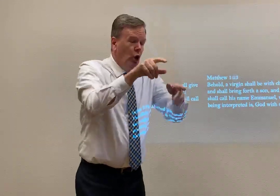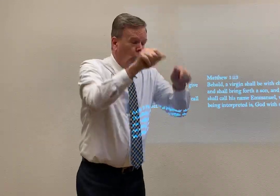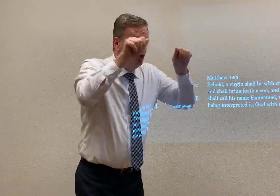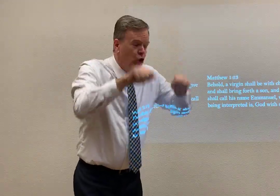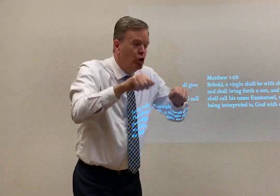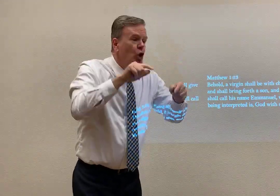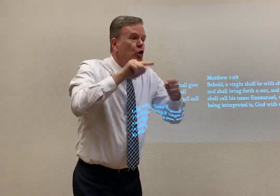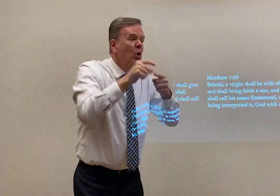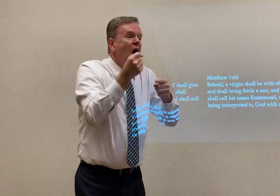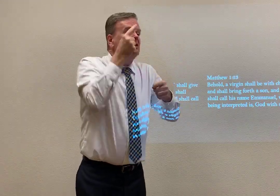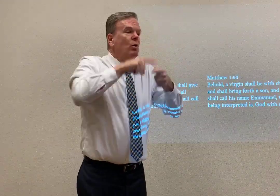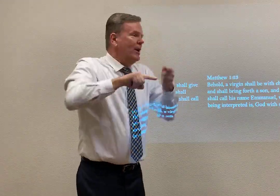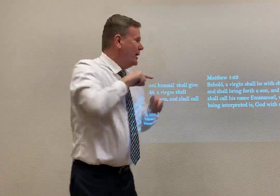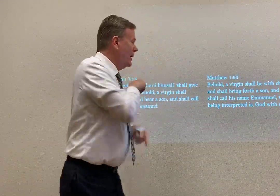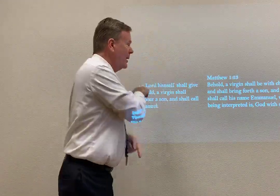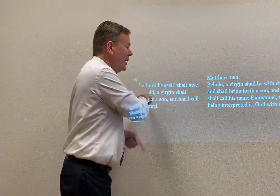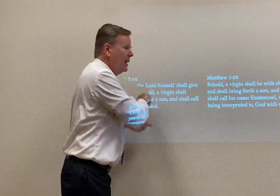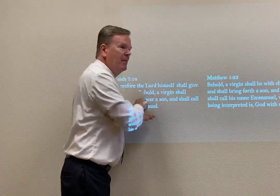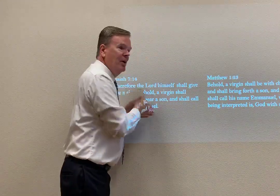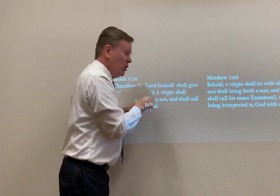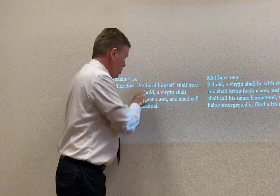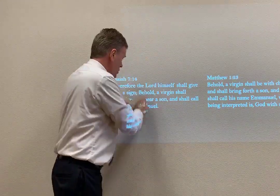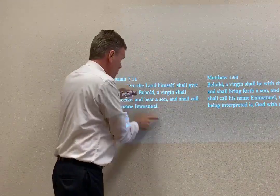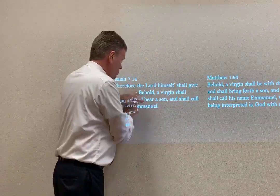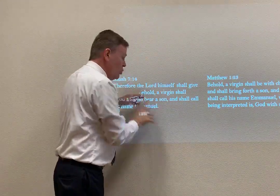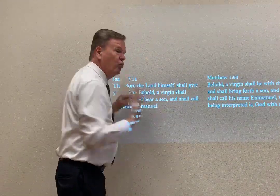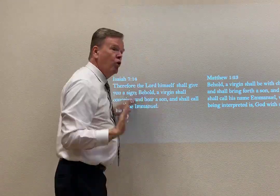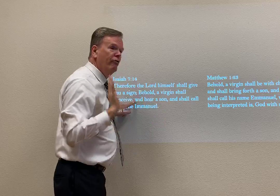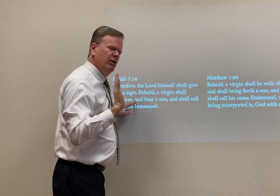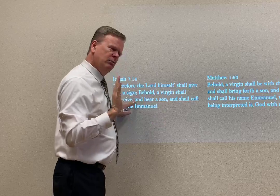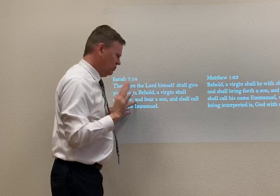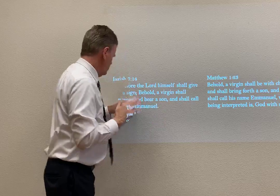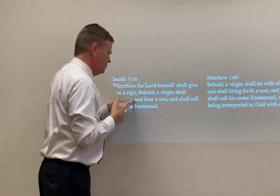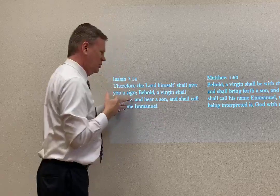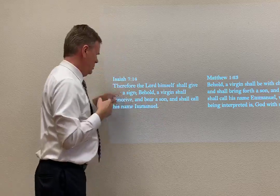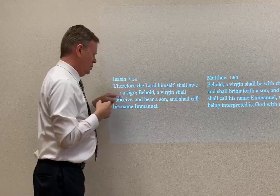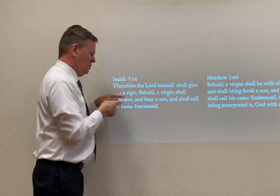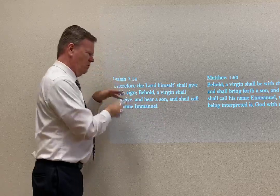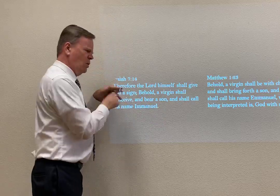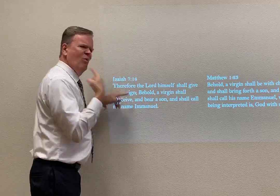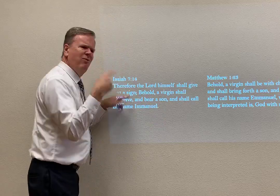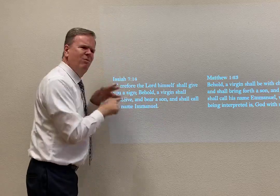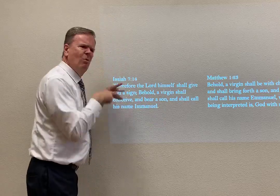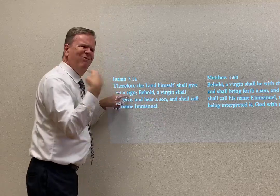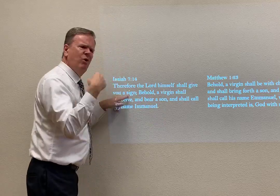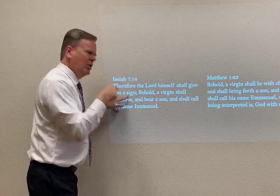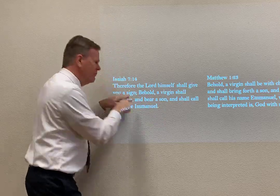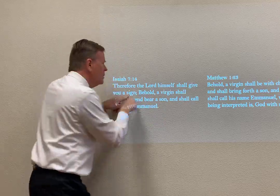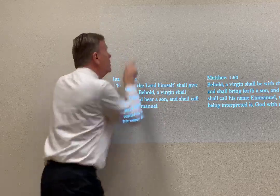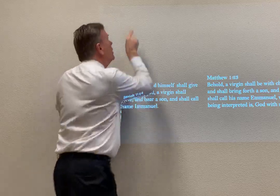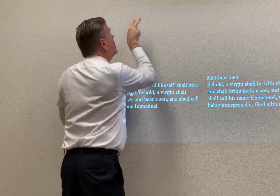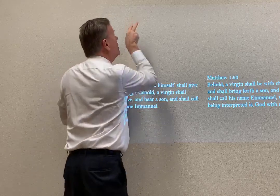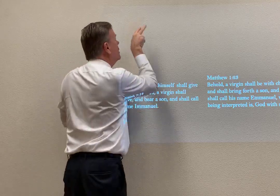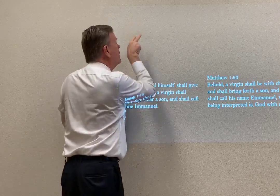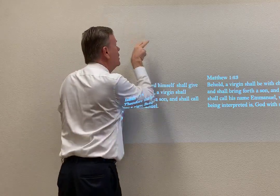Oh yeah, you can do that. If you're reading therefore, you understand this is the end of something. This is explaining something. So you can